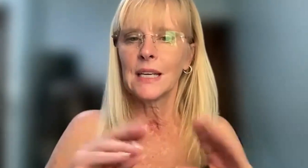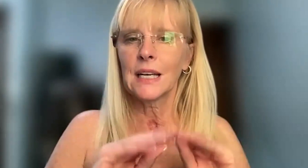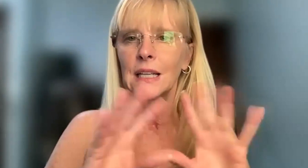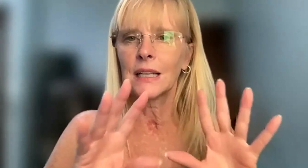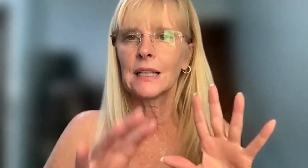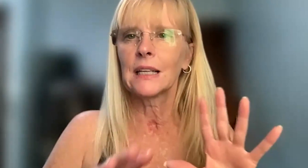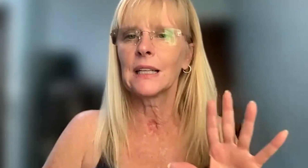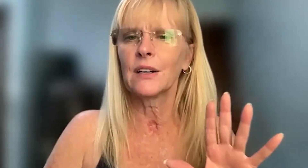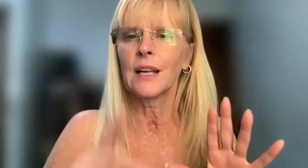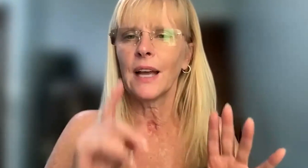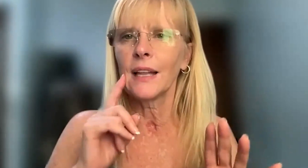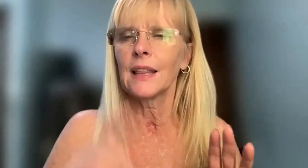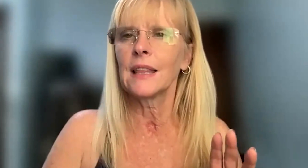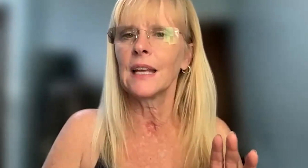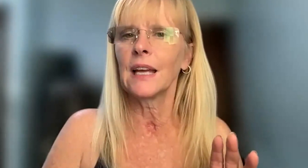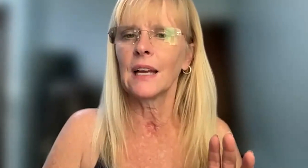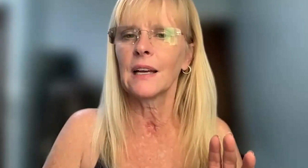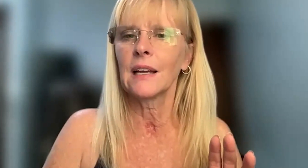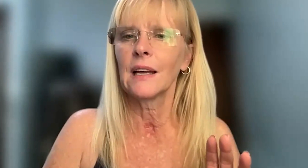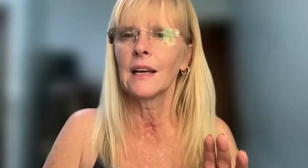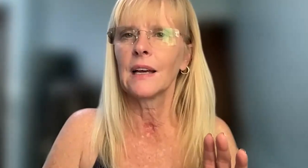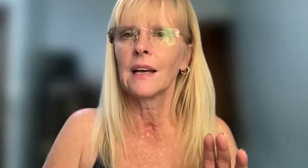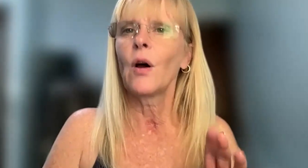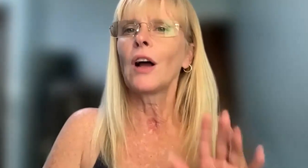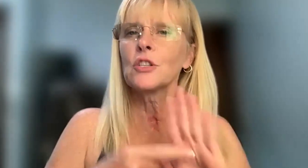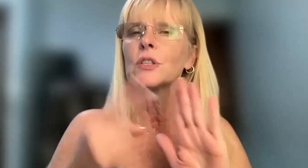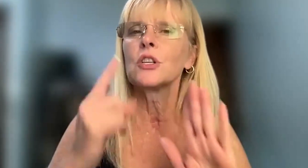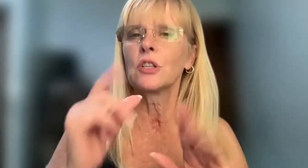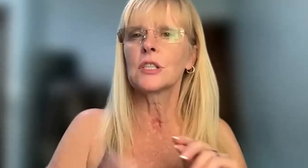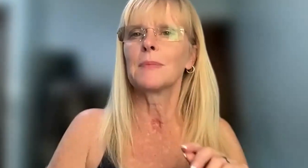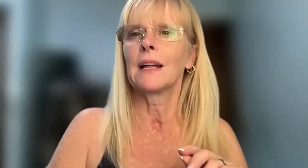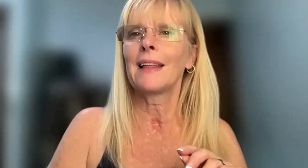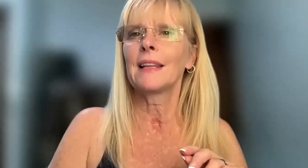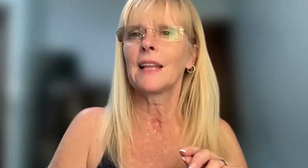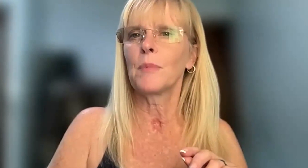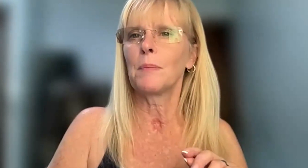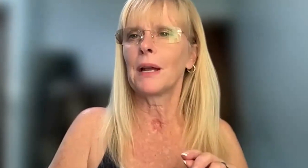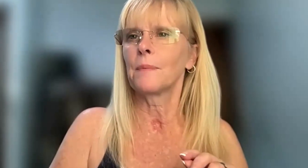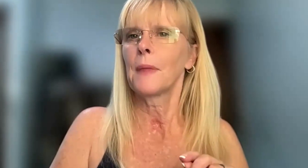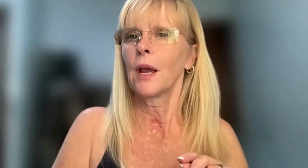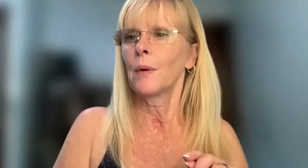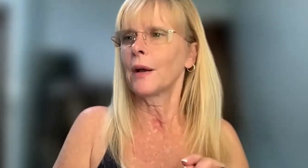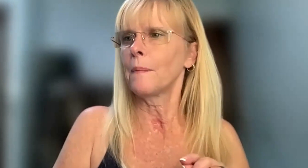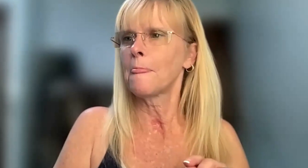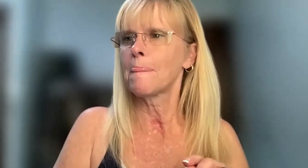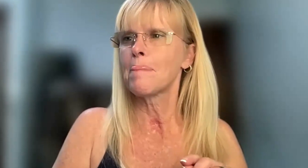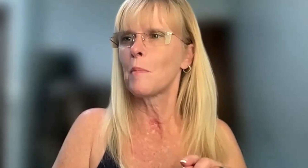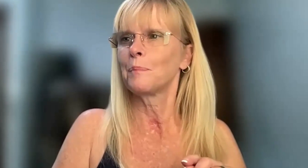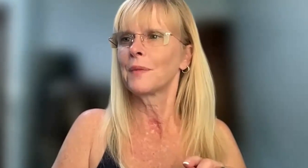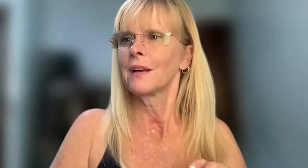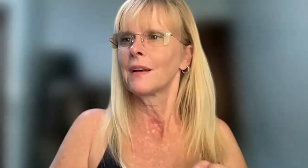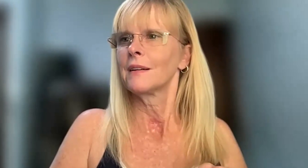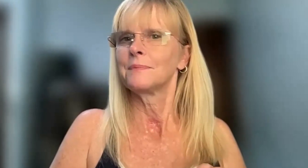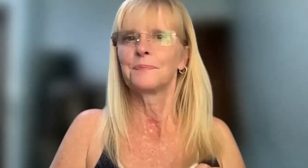it clearly, I think. No, I'll show it to you in just a minute. I think that'll be better. Here we go.